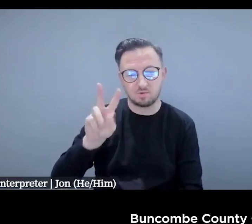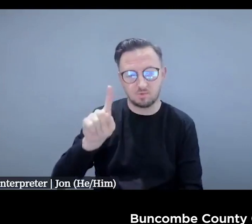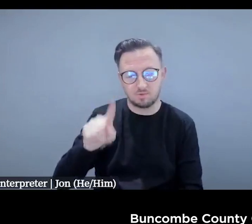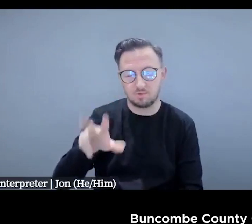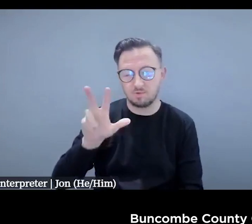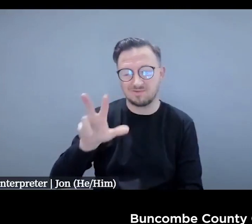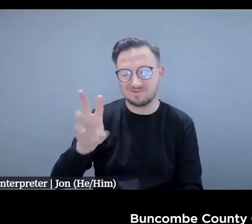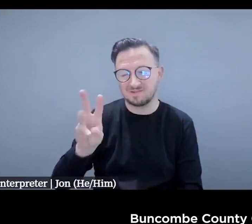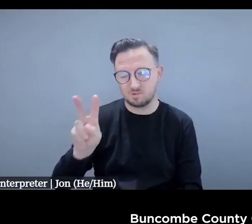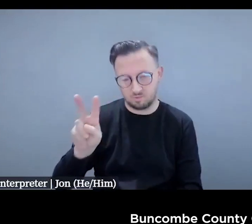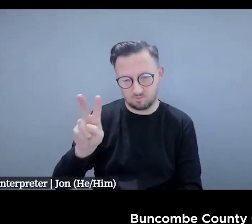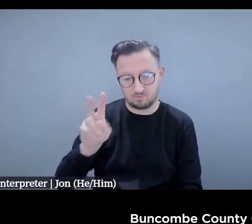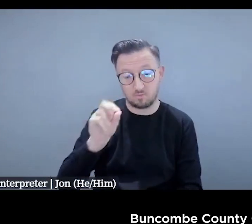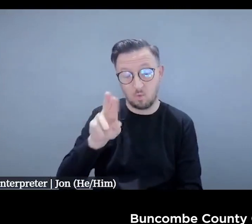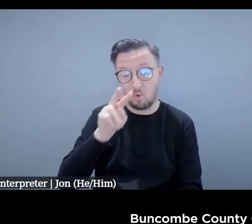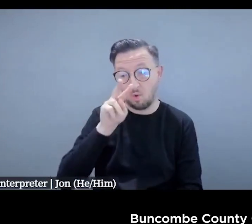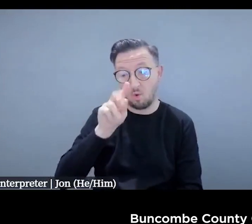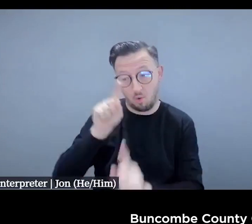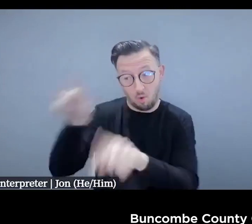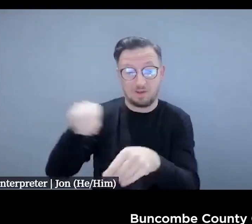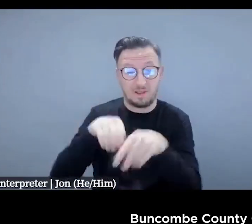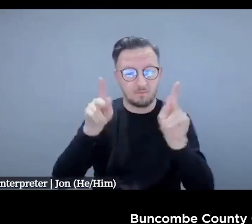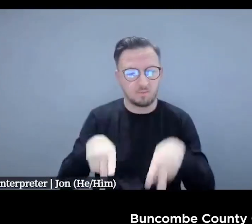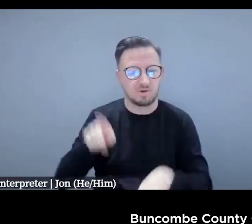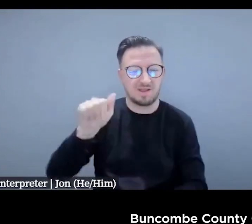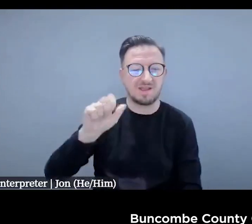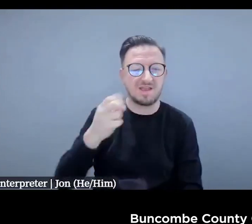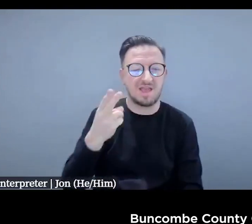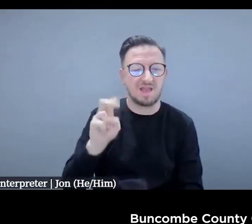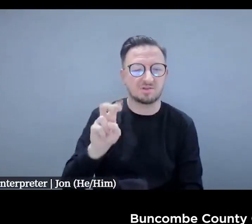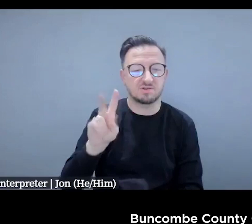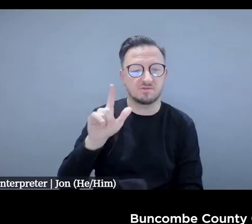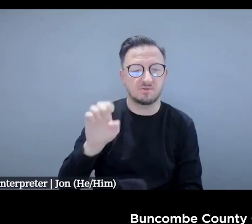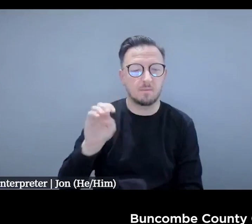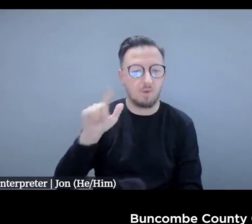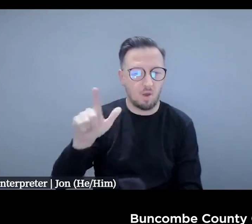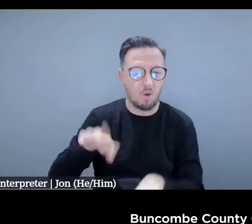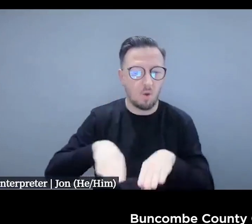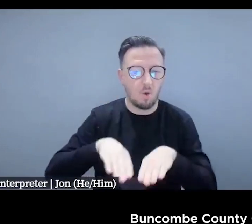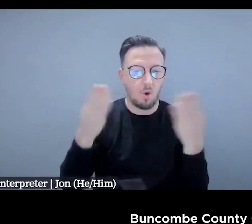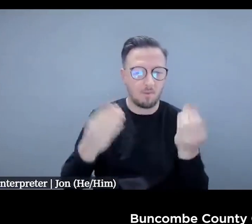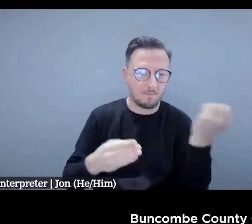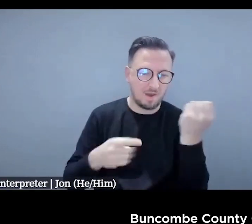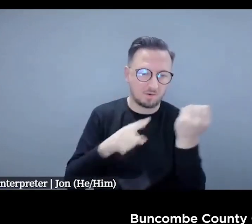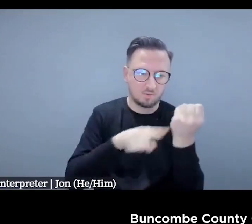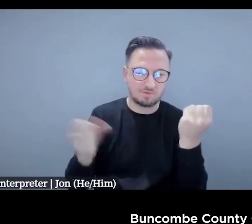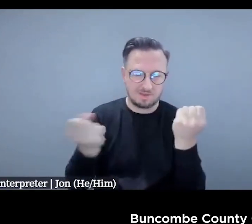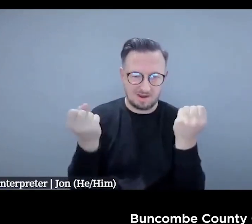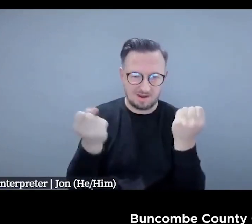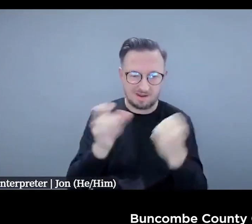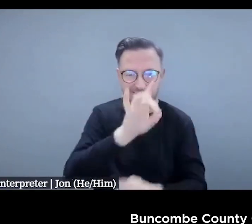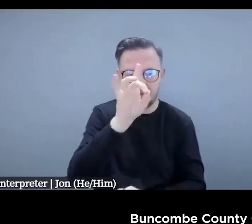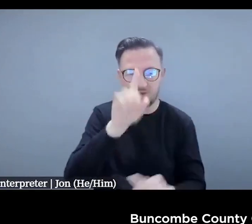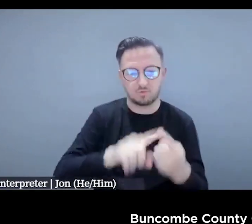1-800-621-3362 or visit in person at Asheville Mall, open Monday to Saturday from 8 a.m. to 6